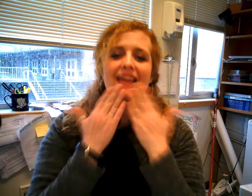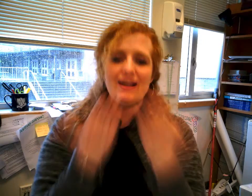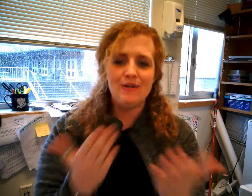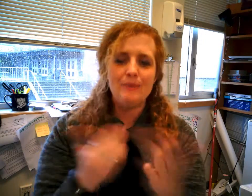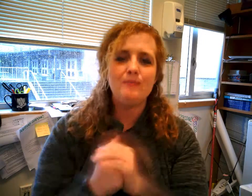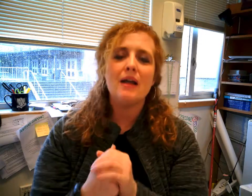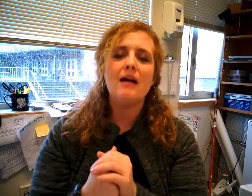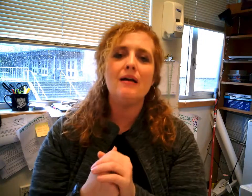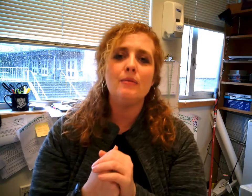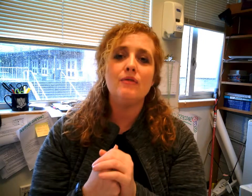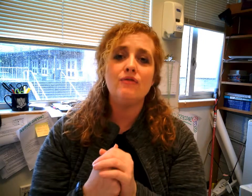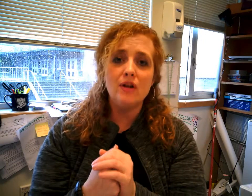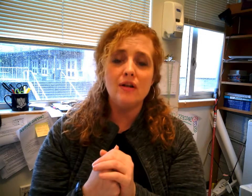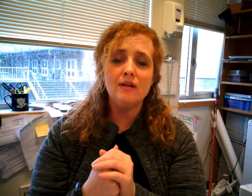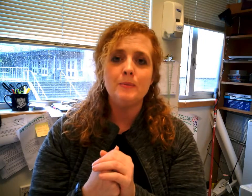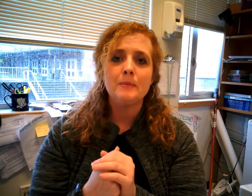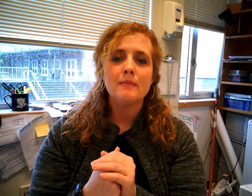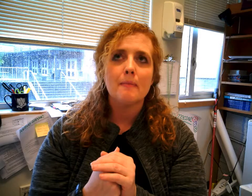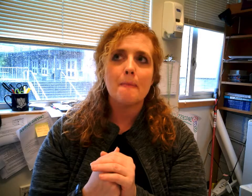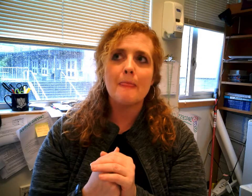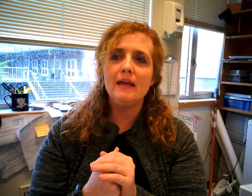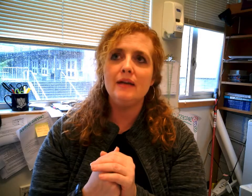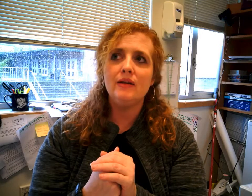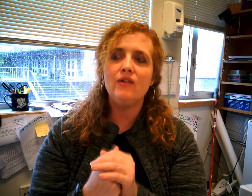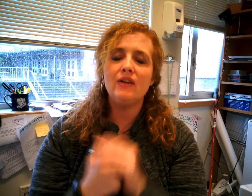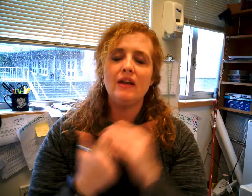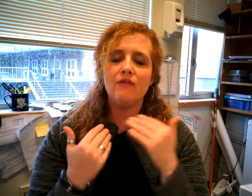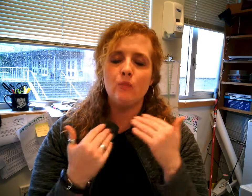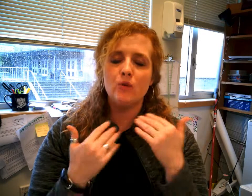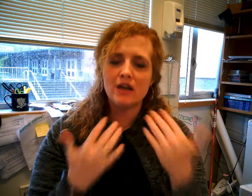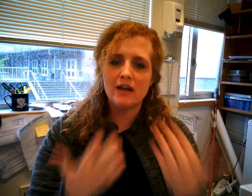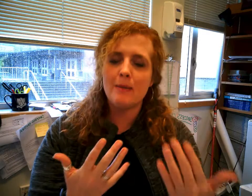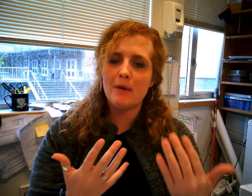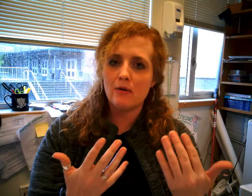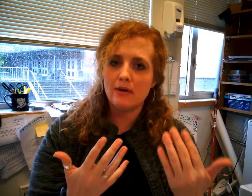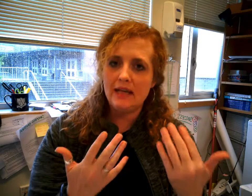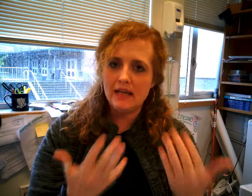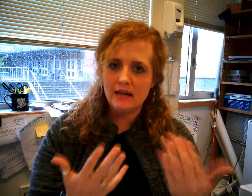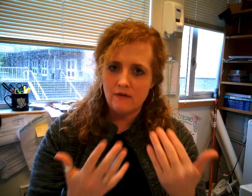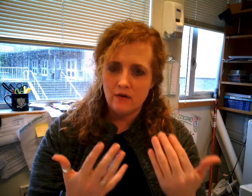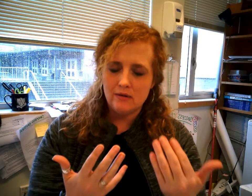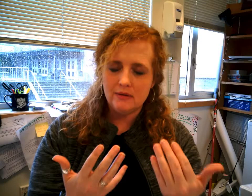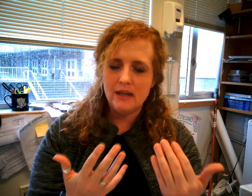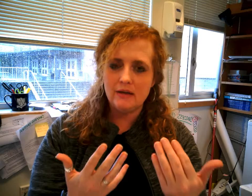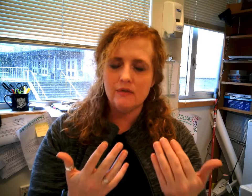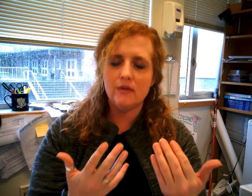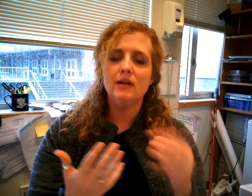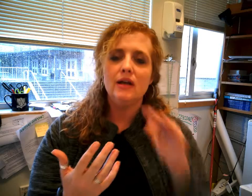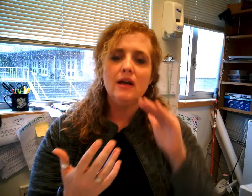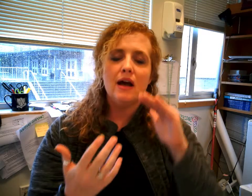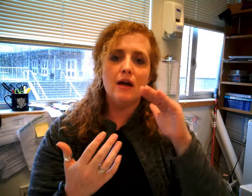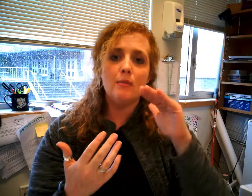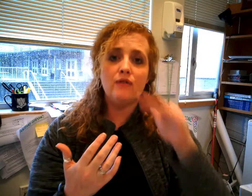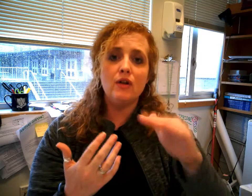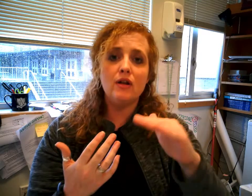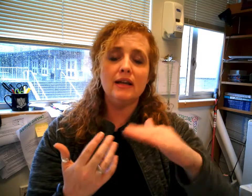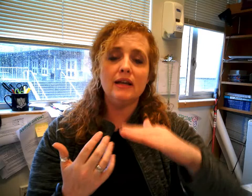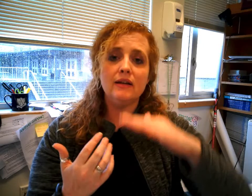Thankful. Full is, if we're talking about eating full, full